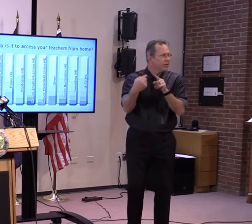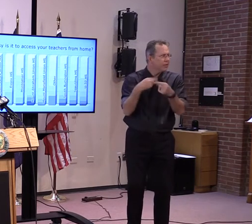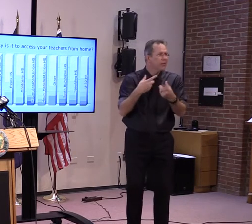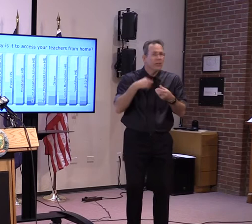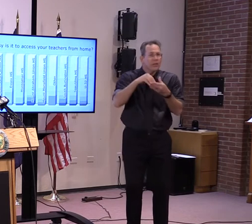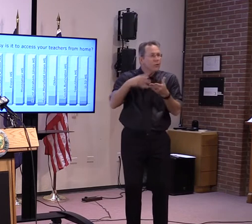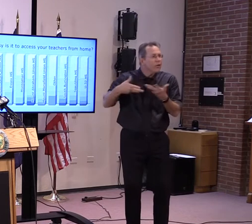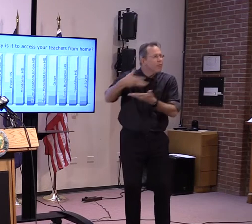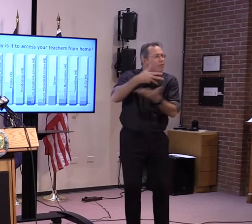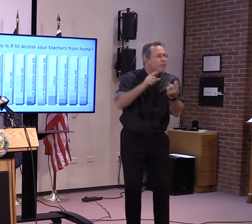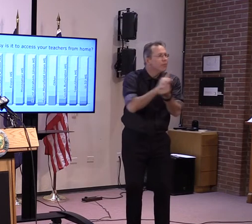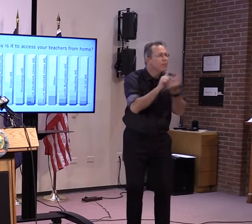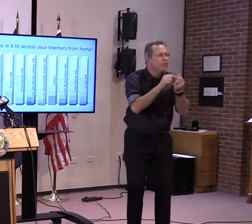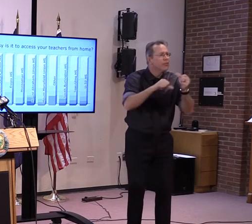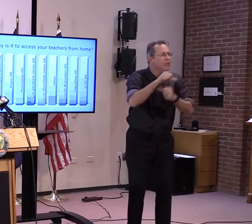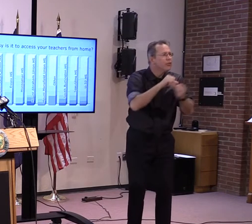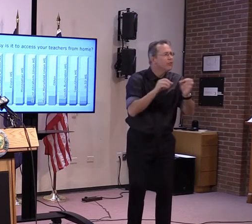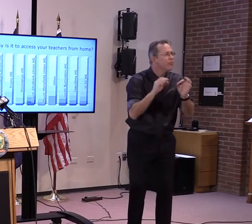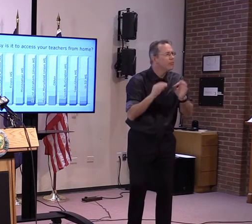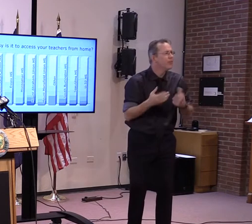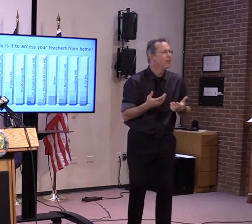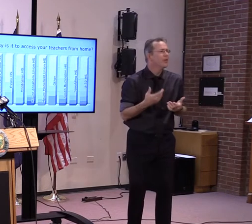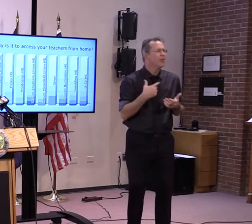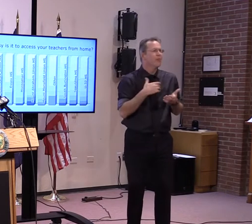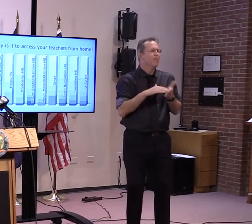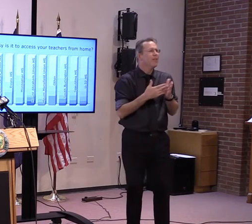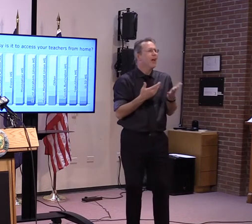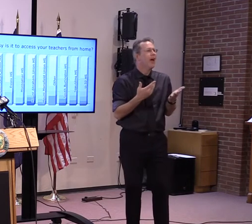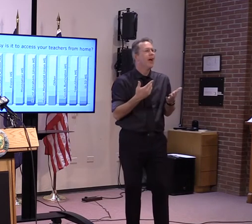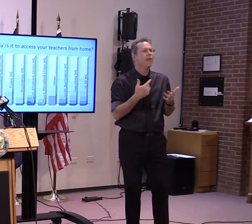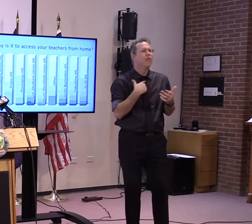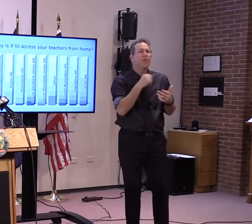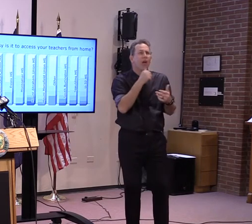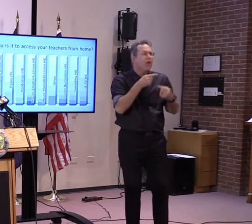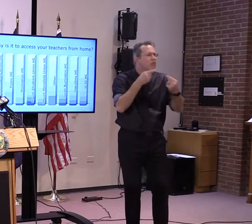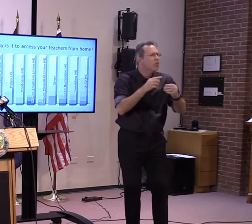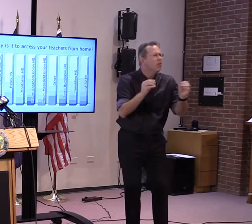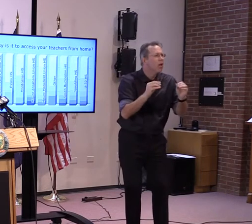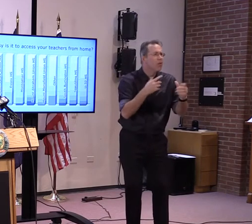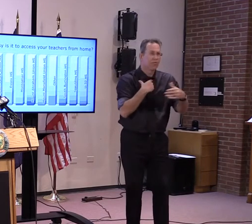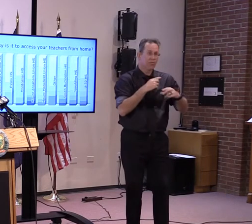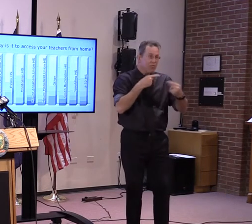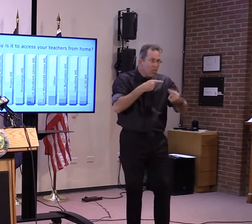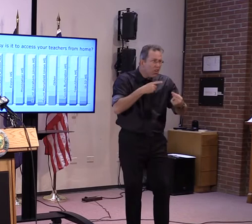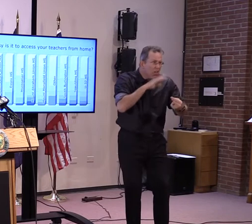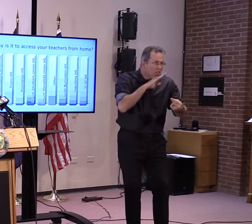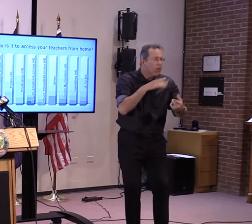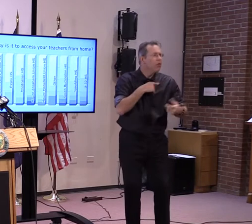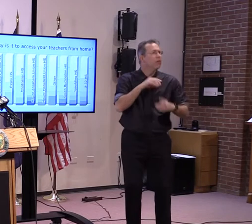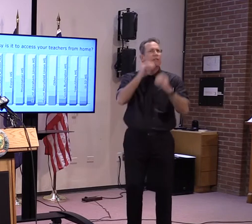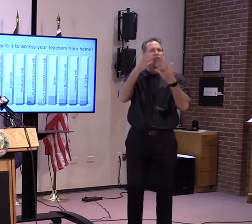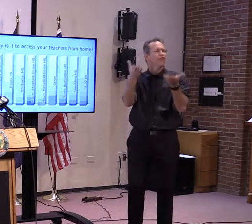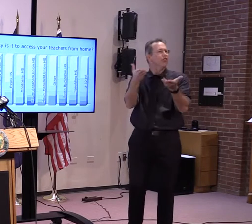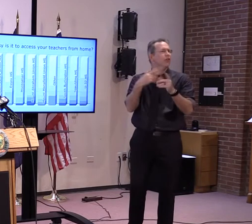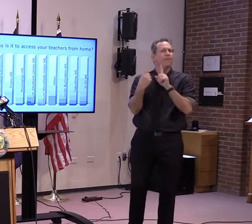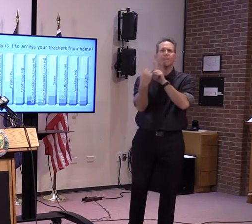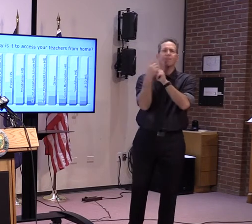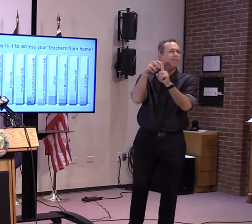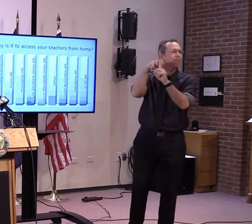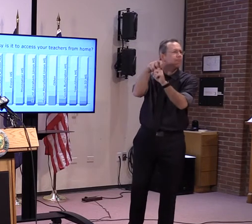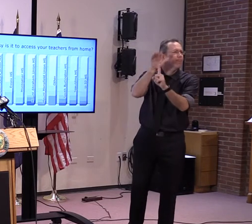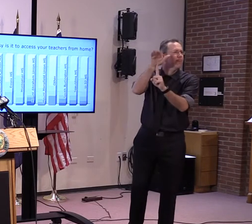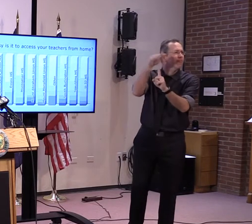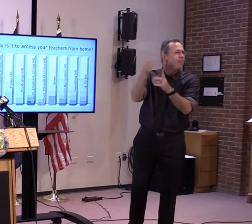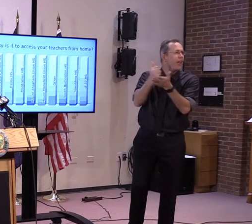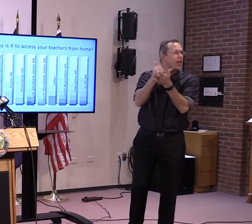the struggles of asking these questions and doing work as great as we